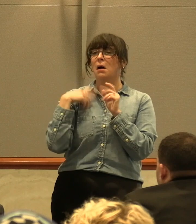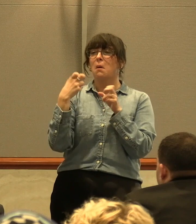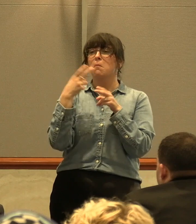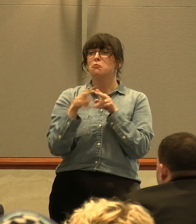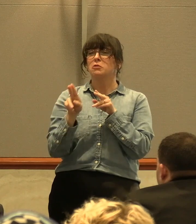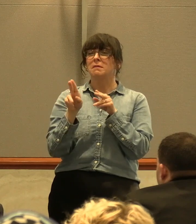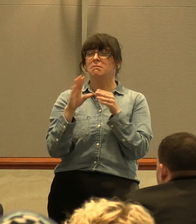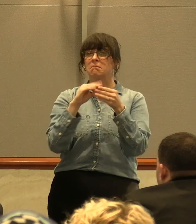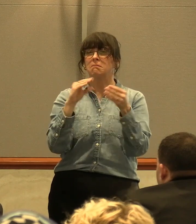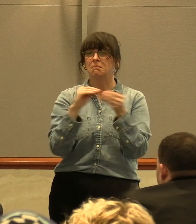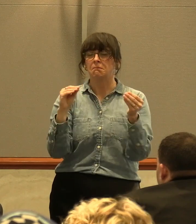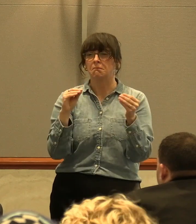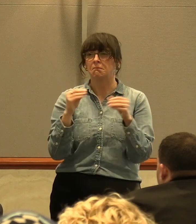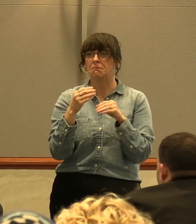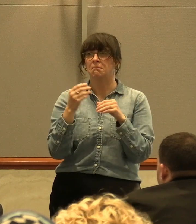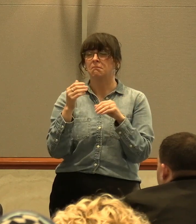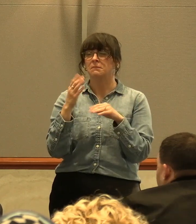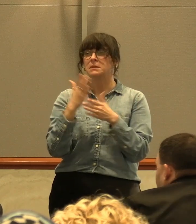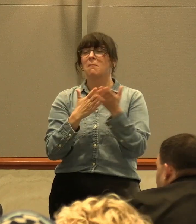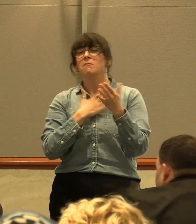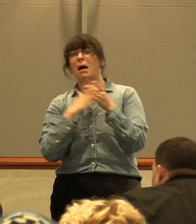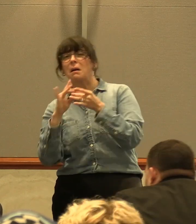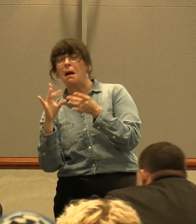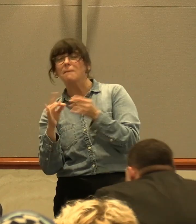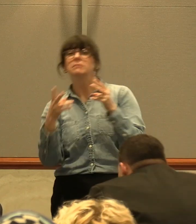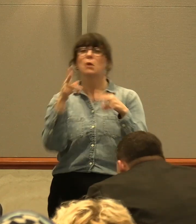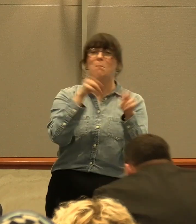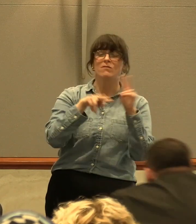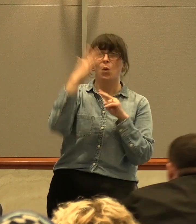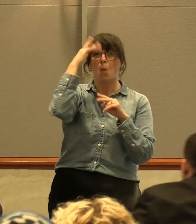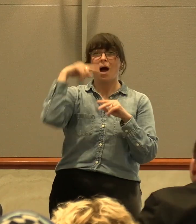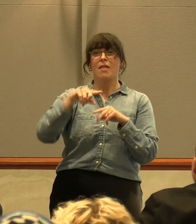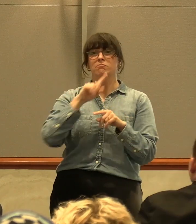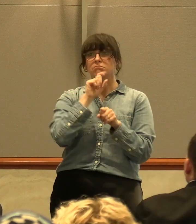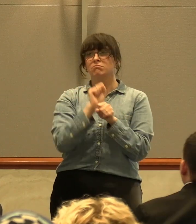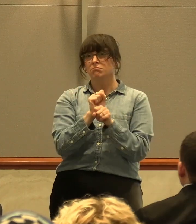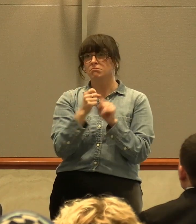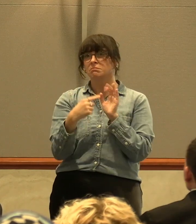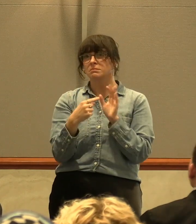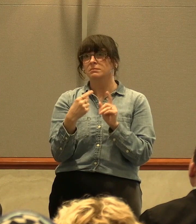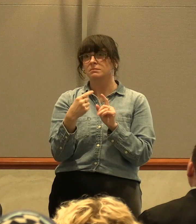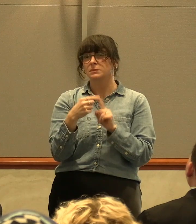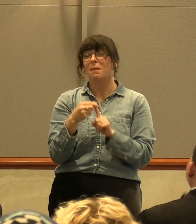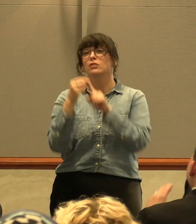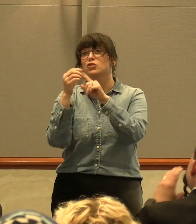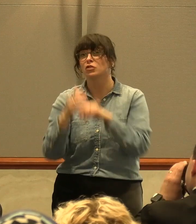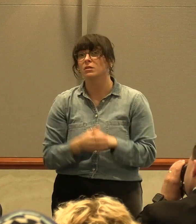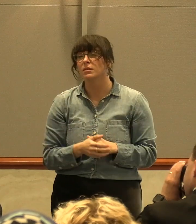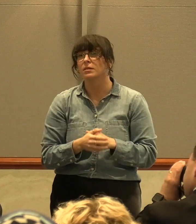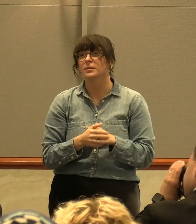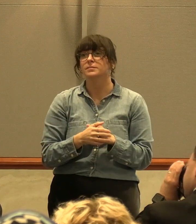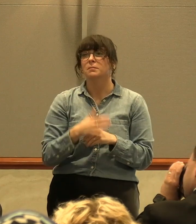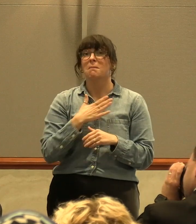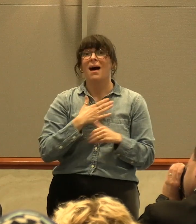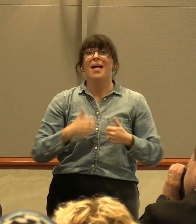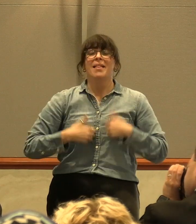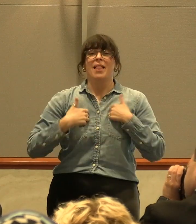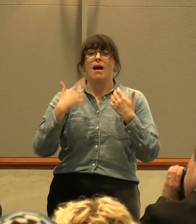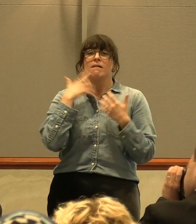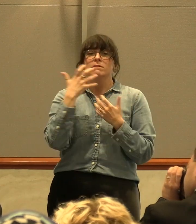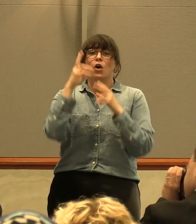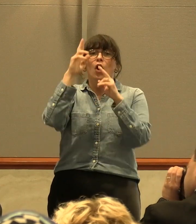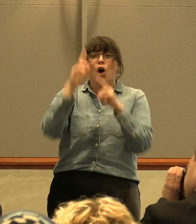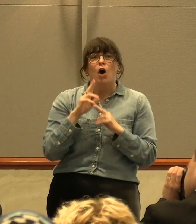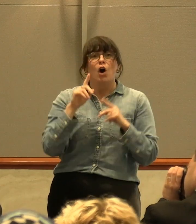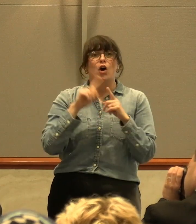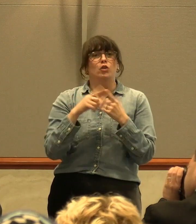brief comments and observations and why this really is so special. It's been the honor of my life to serve the people of